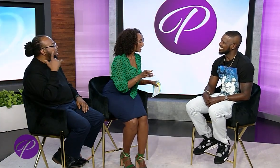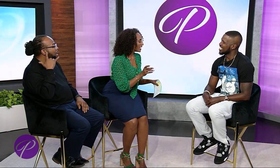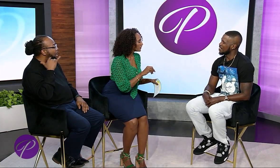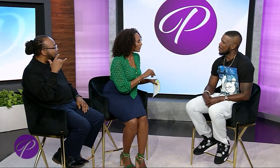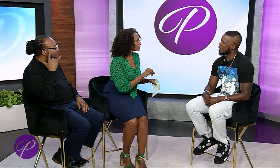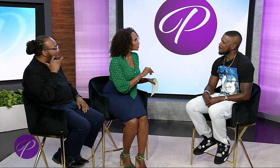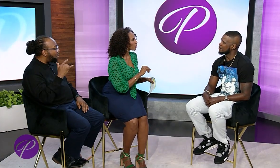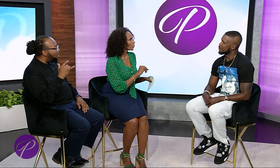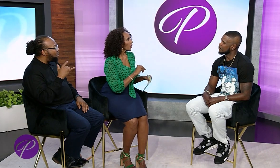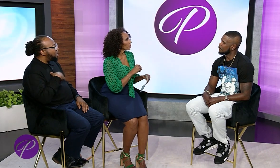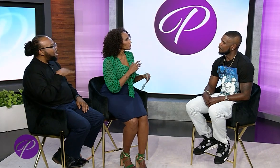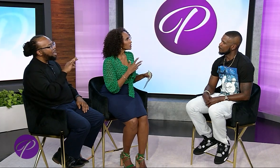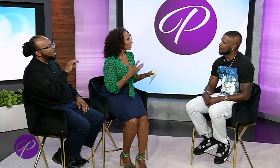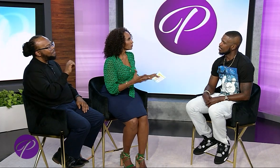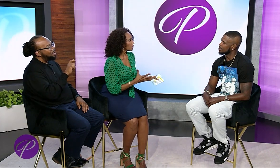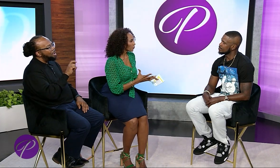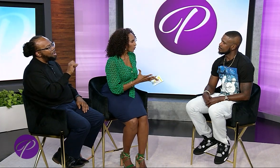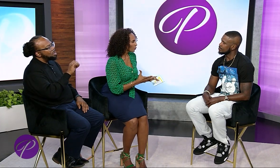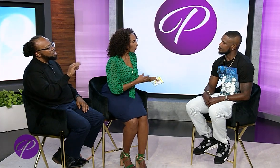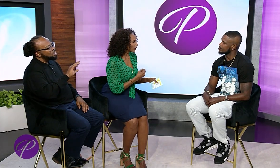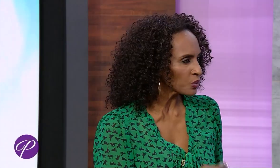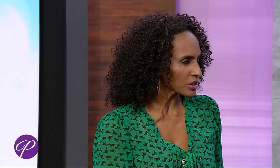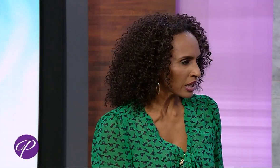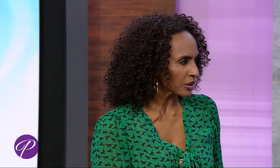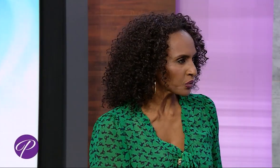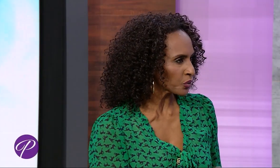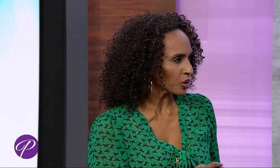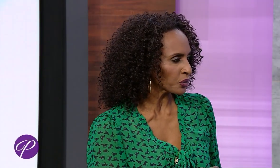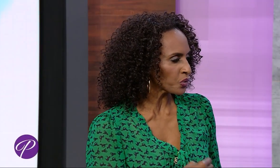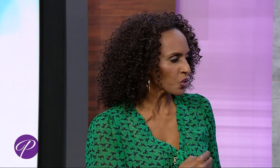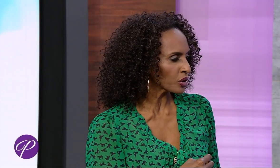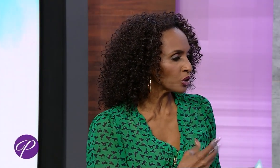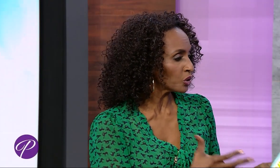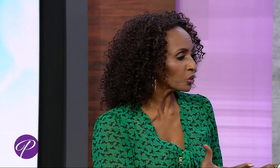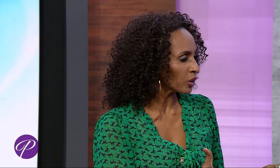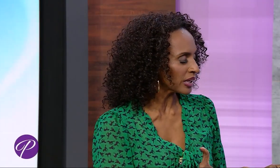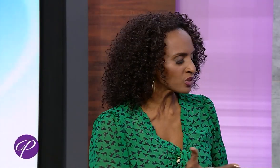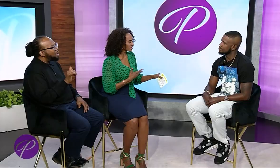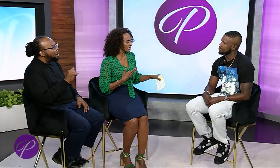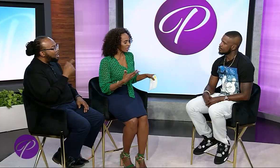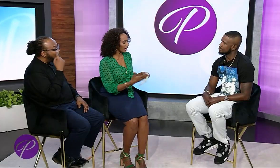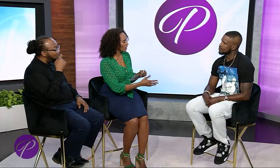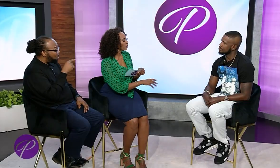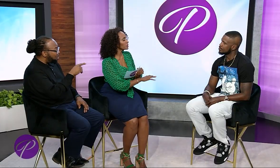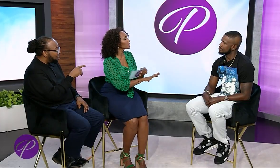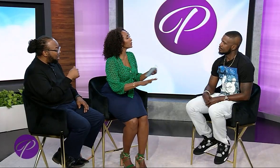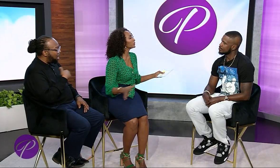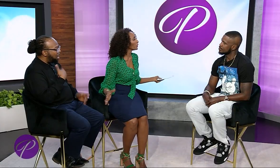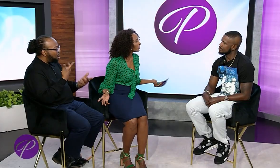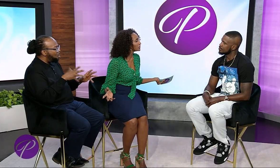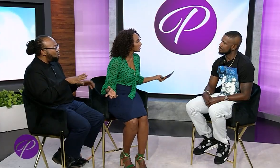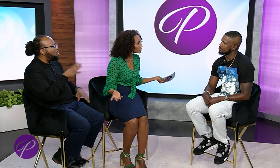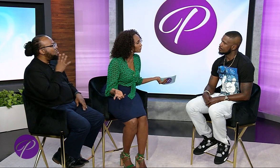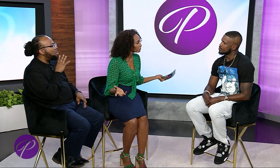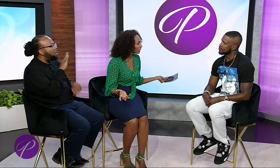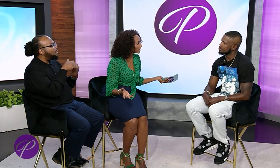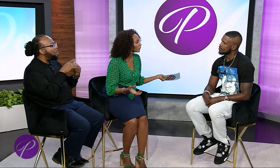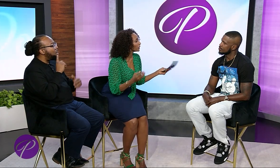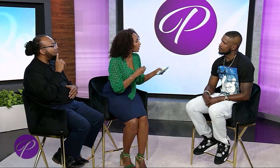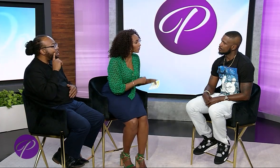and Fox Soul. Tell me what it was like for you, and just, I don't want you to speak for all the deaf children, right, or hard of